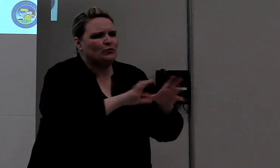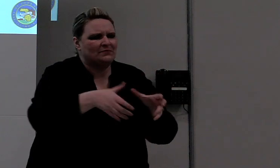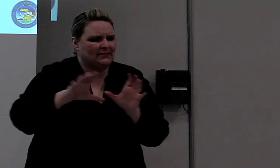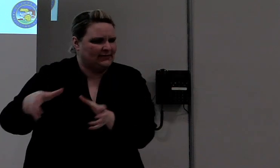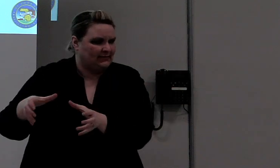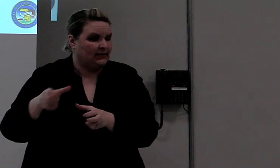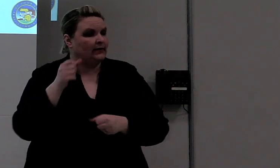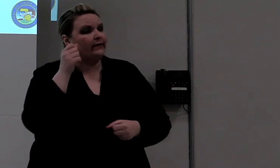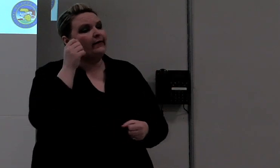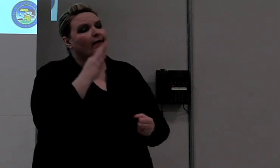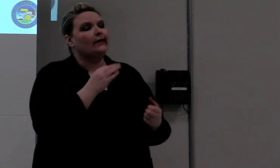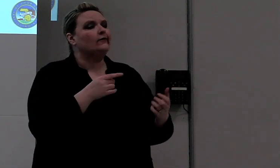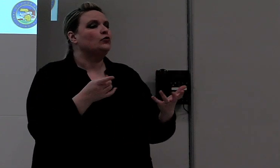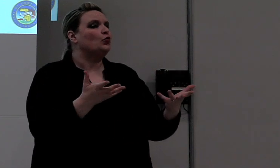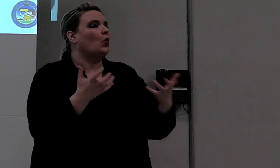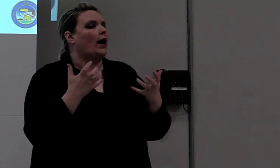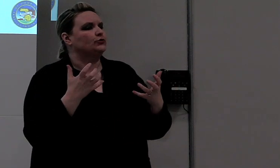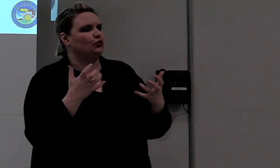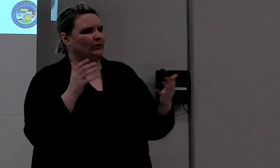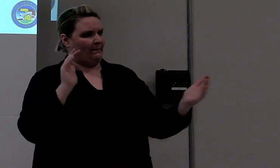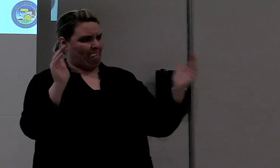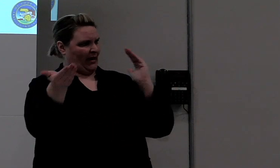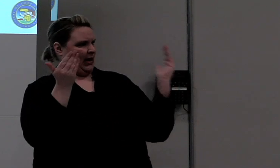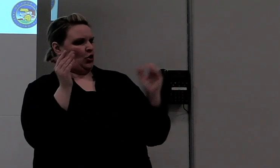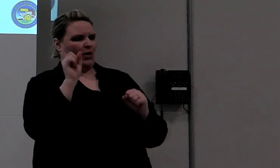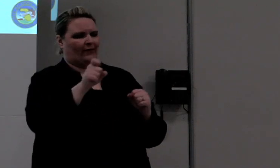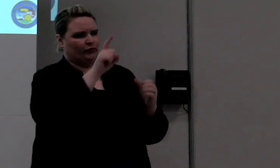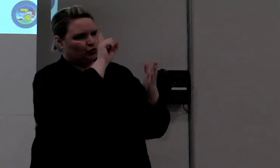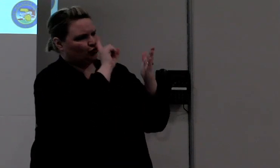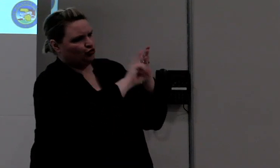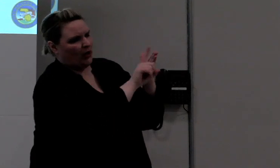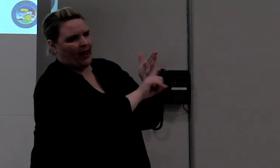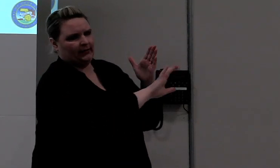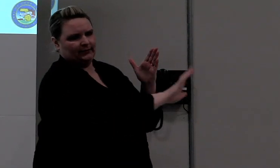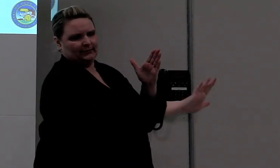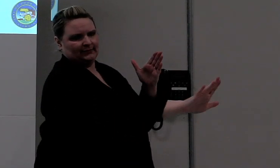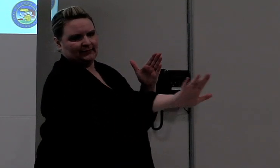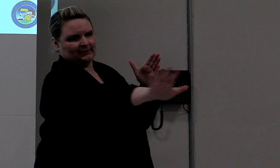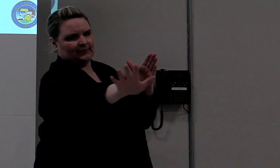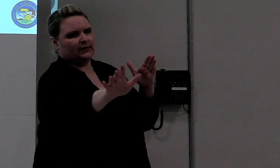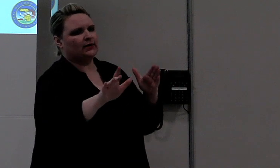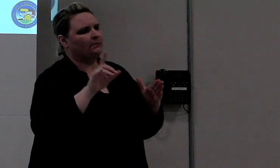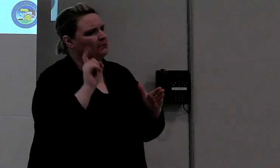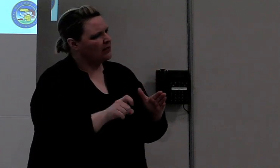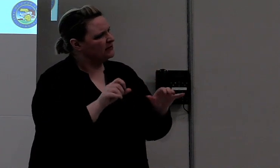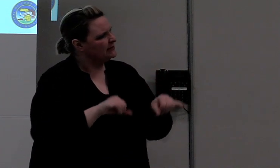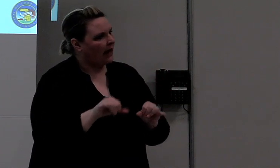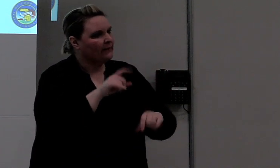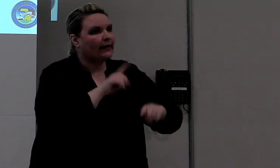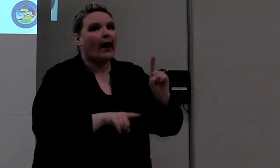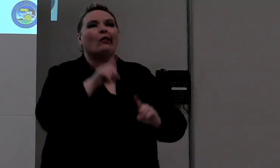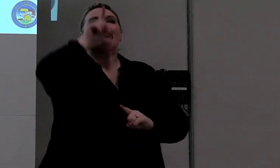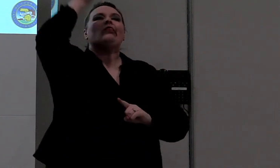if you're looking to run comparables, you have to make sure you're measuring oranges to oranges and apples to apples.